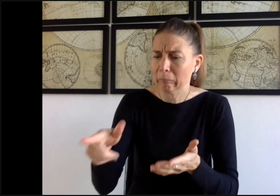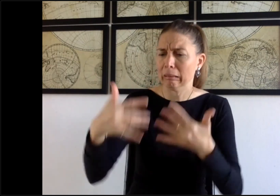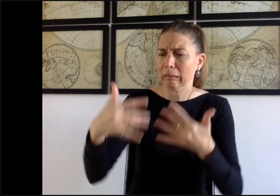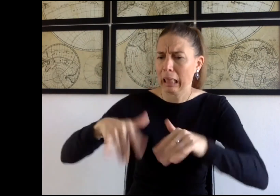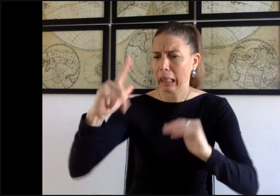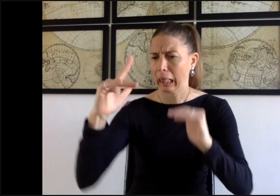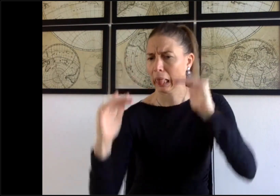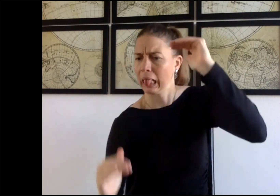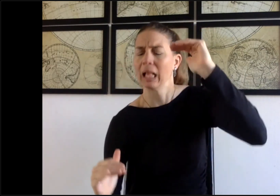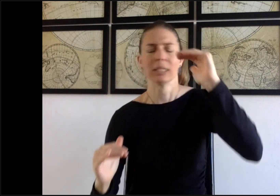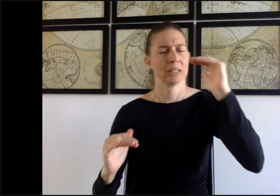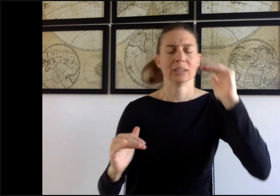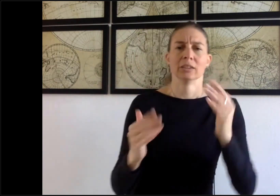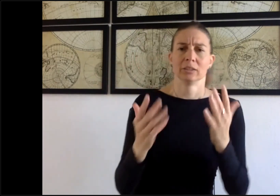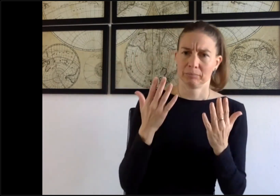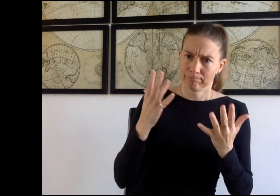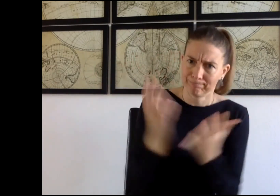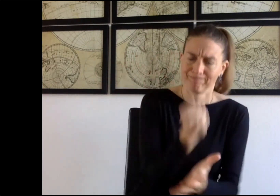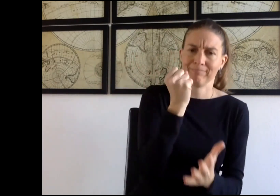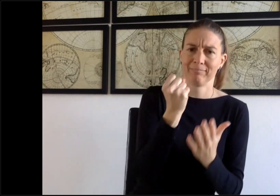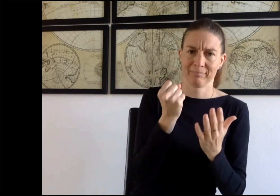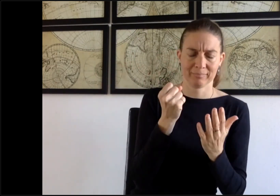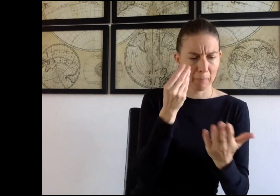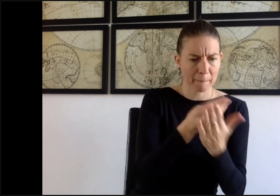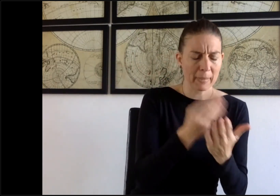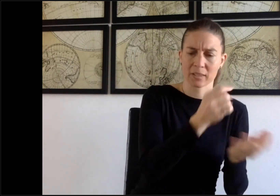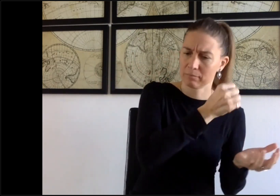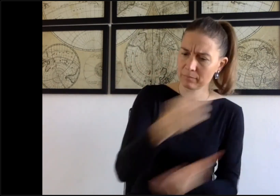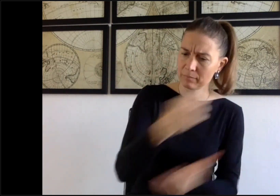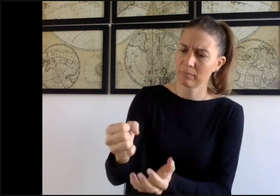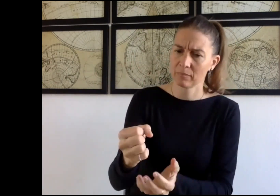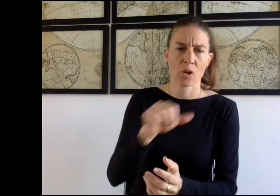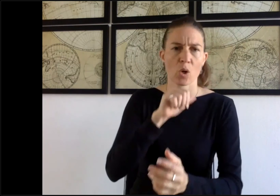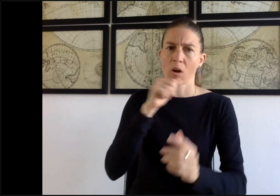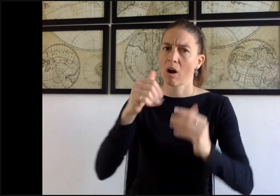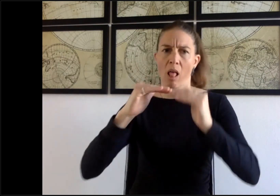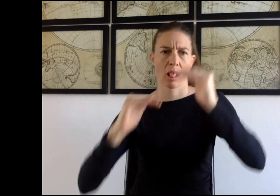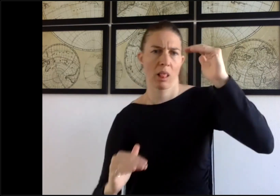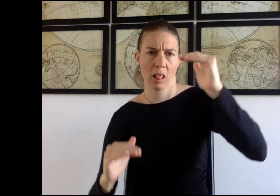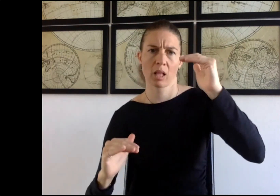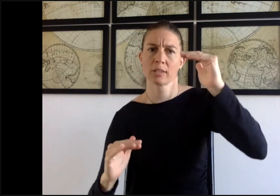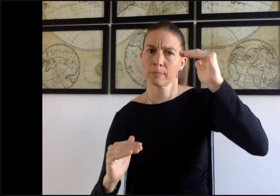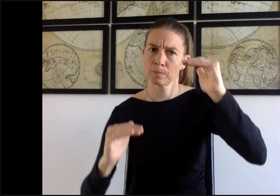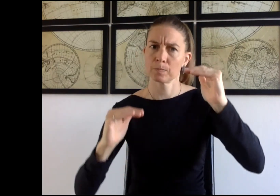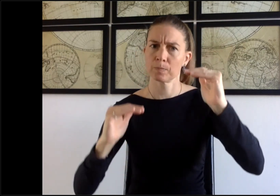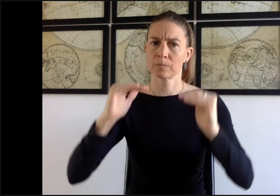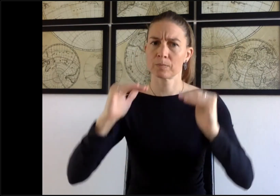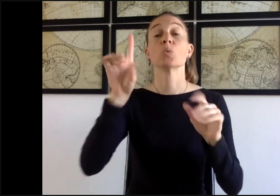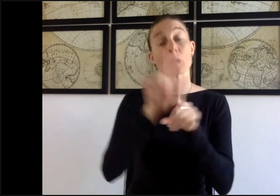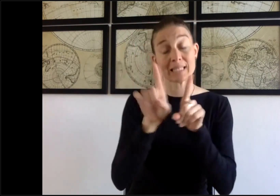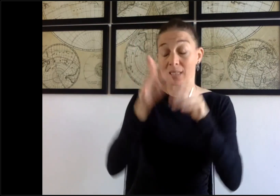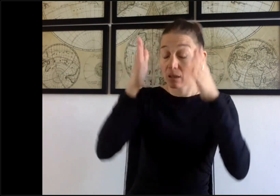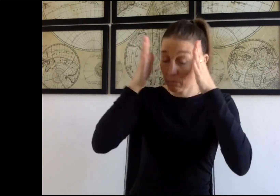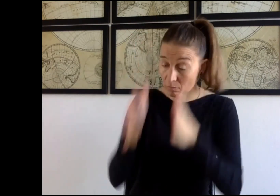include persons with disabilities. And also we will be working hard that all the principles of